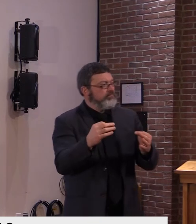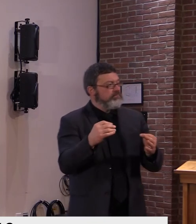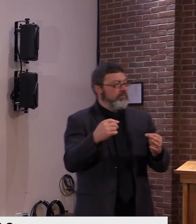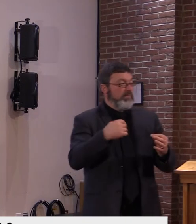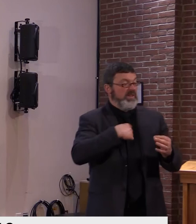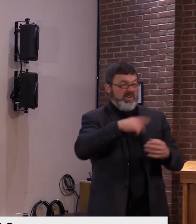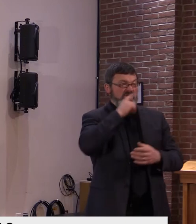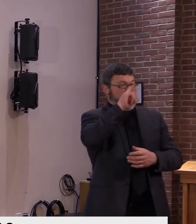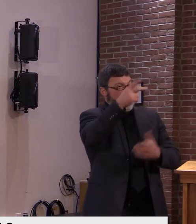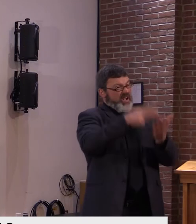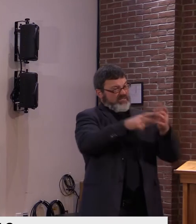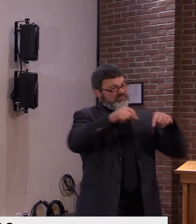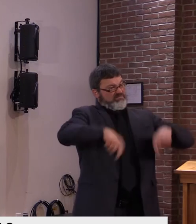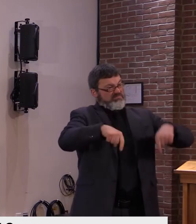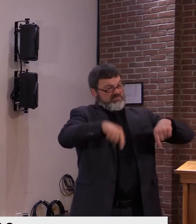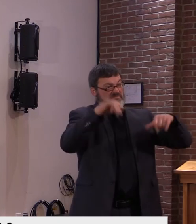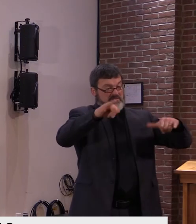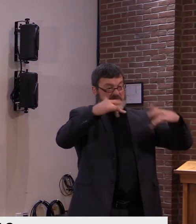on.